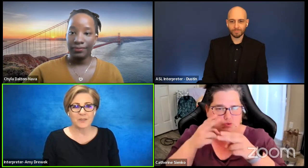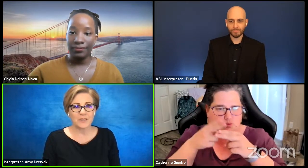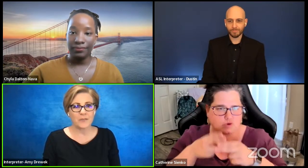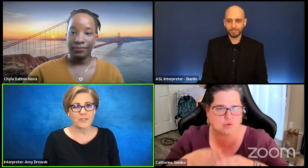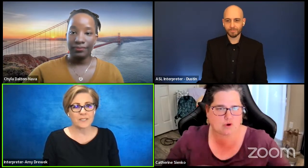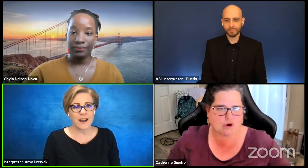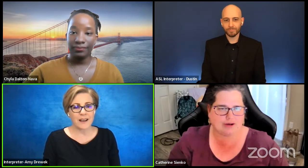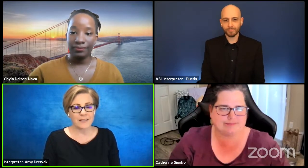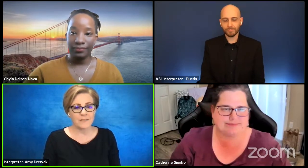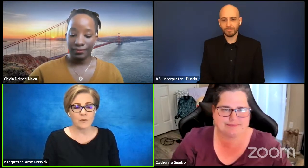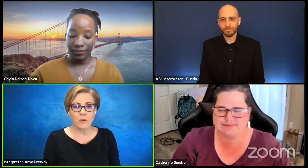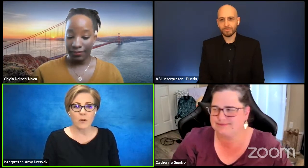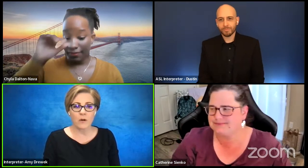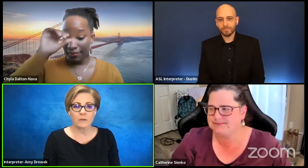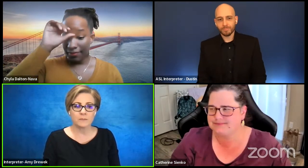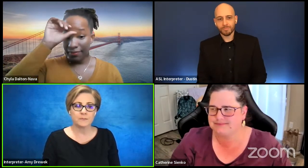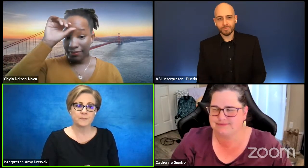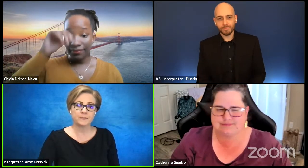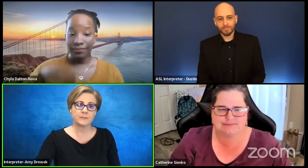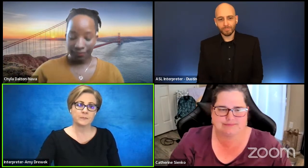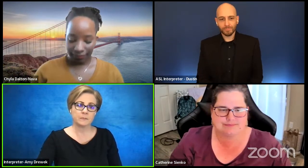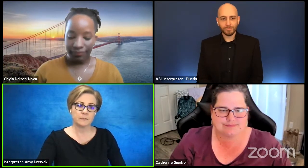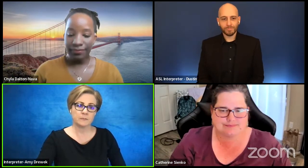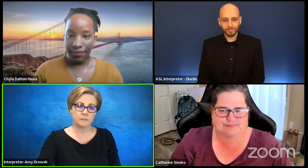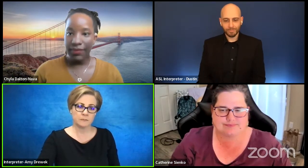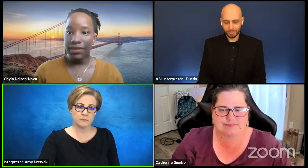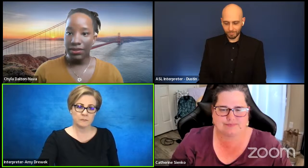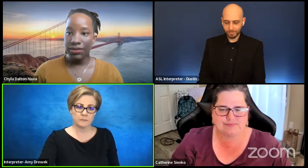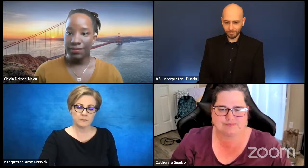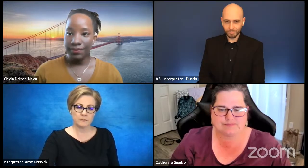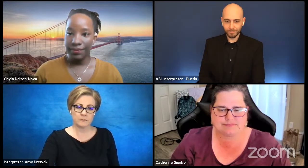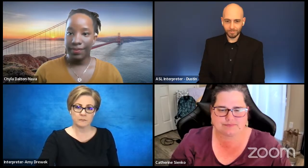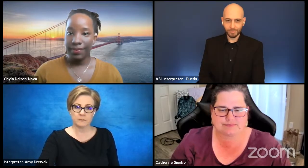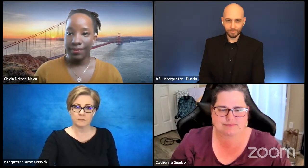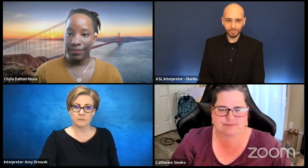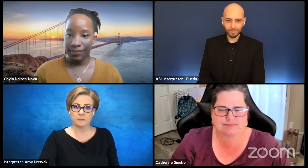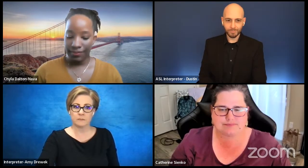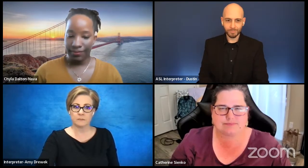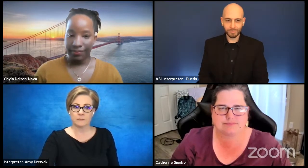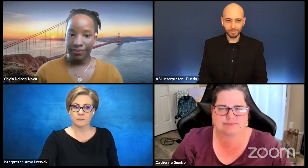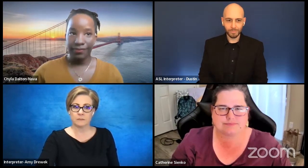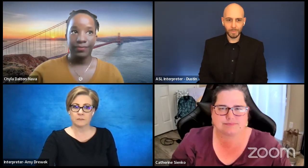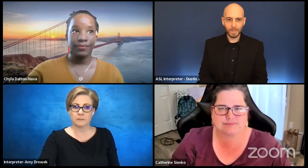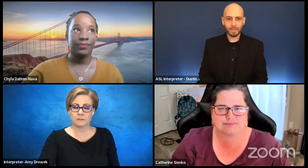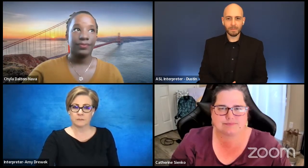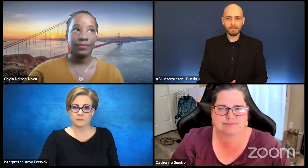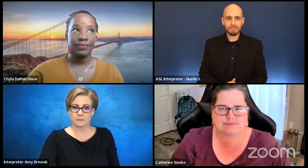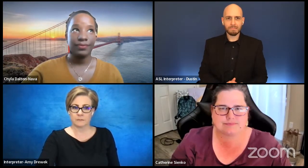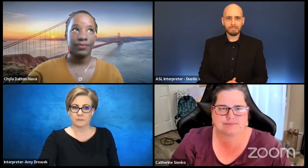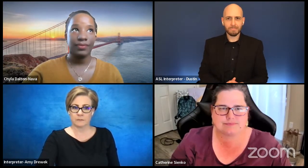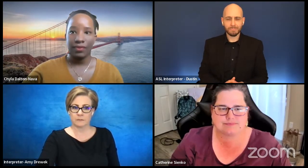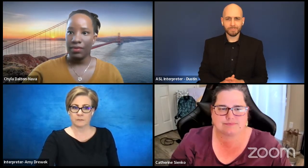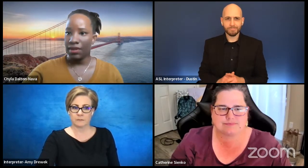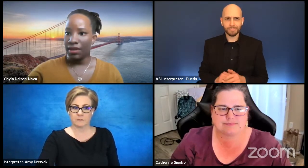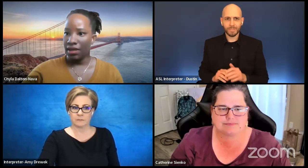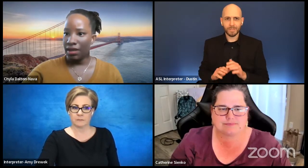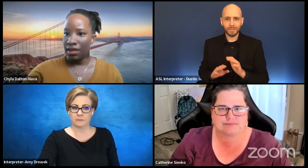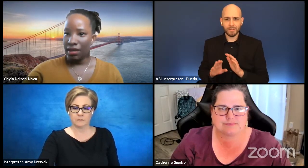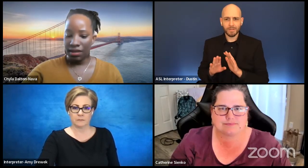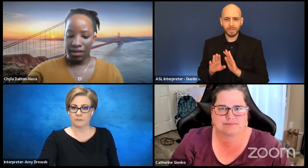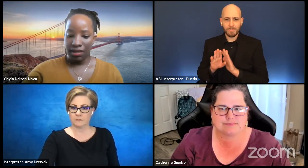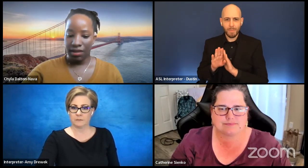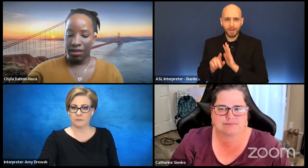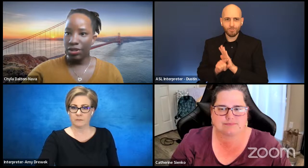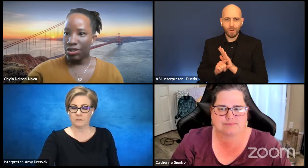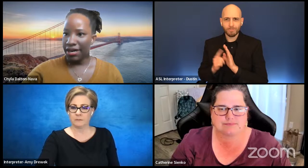p.m. I'll turn it over to Kyla for roll call. Good afternoon. Welcome to the Arizona Commission for the Deaf and Hard of Hearing